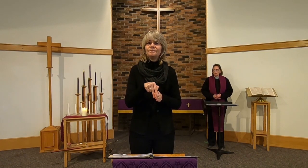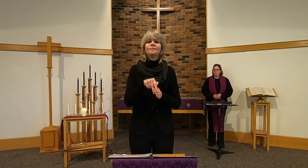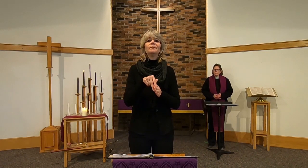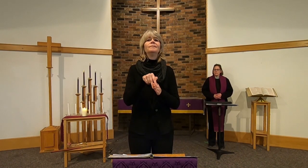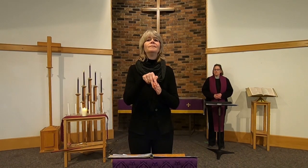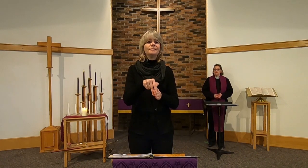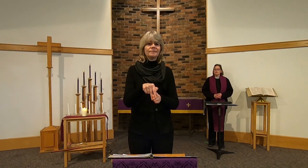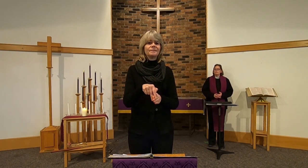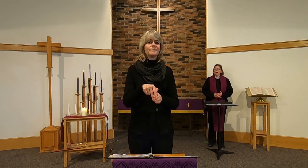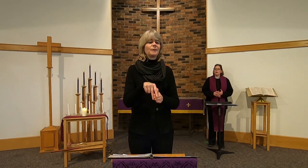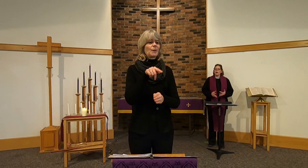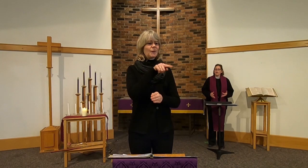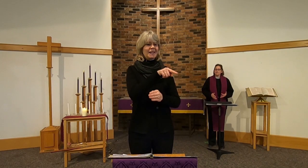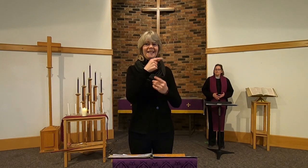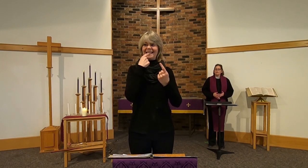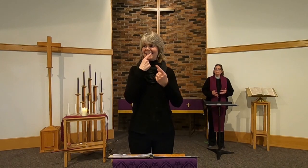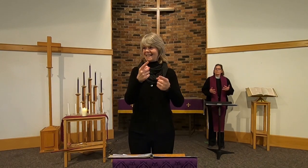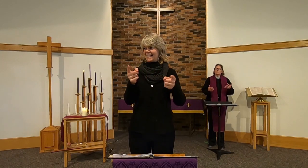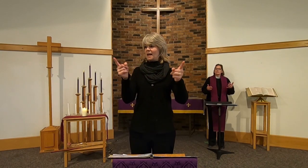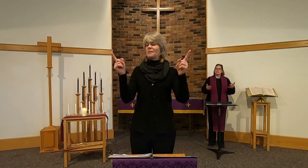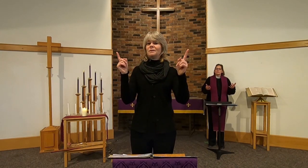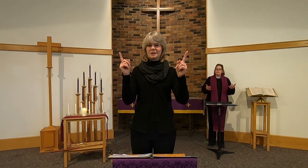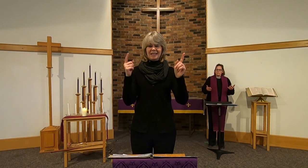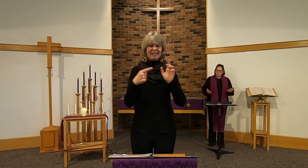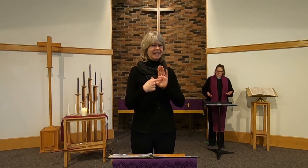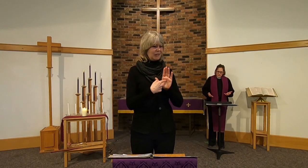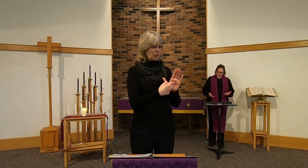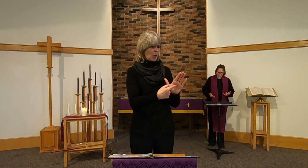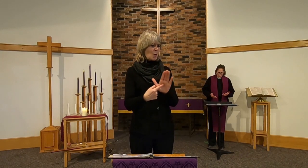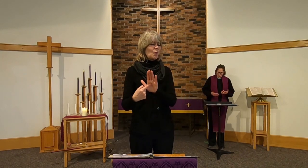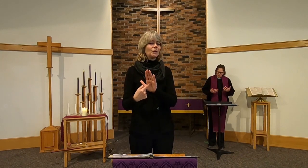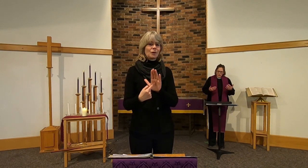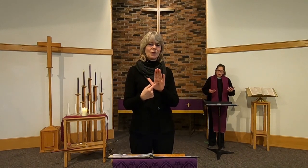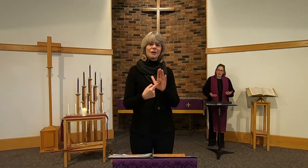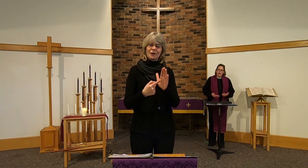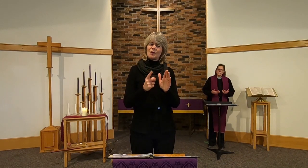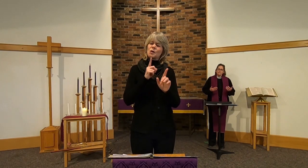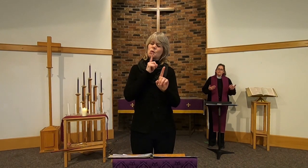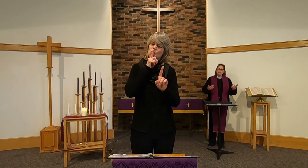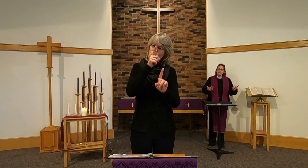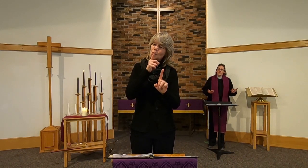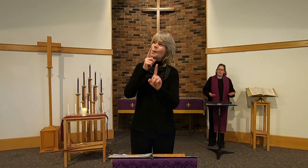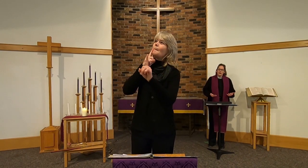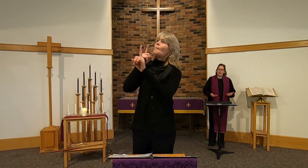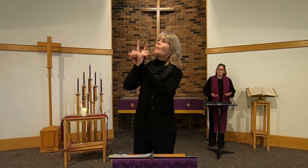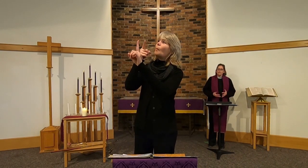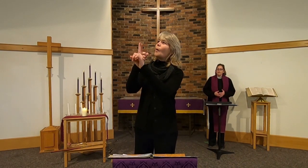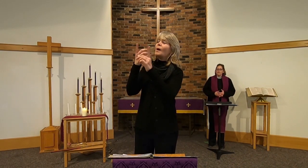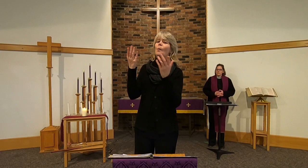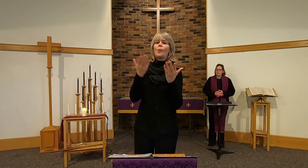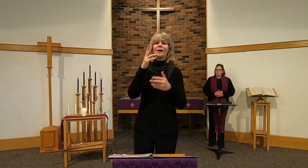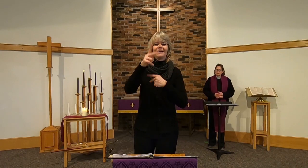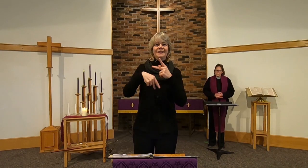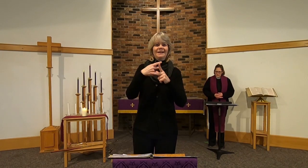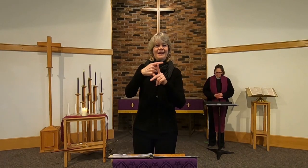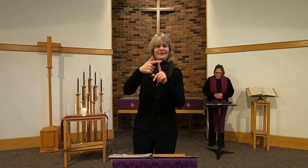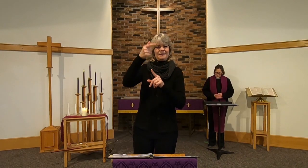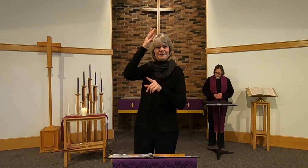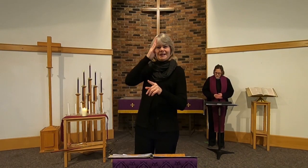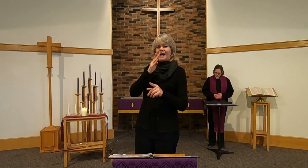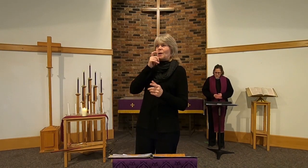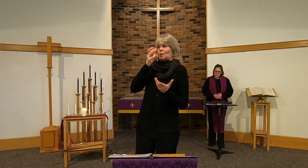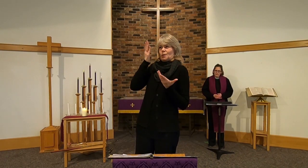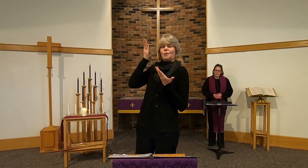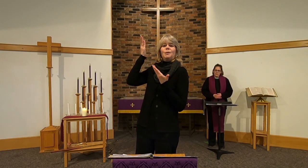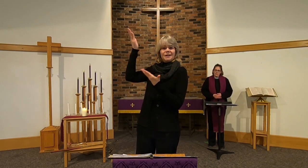His proclamation of the kind of Messiah, the kind of God that he